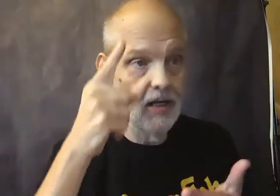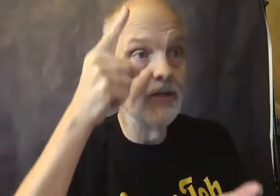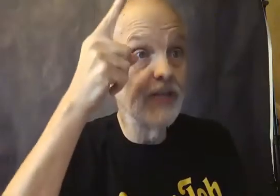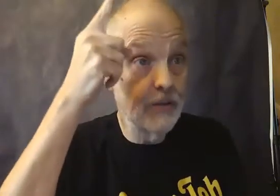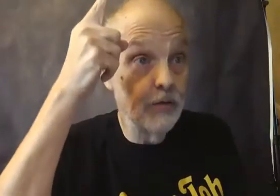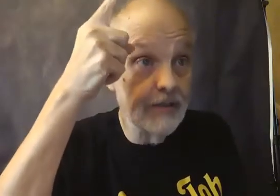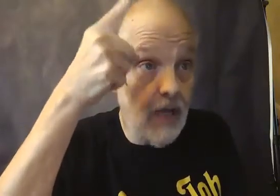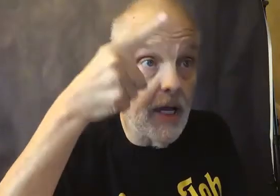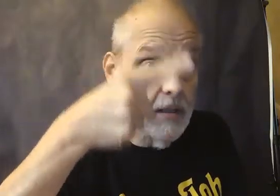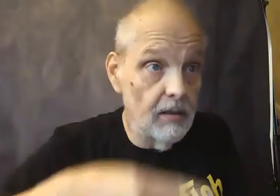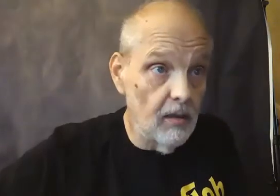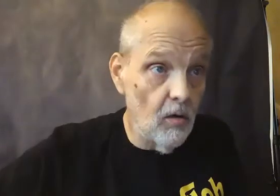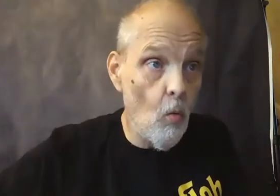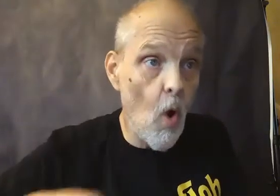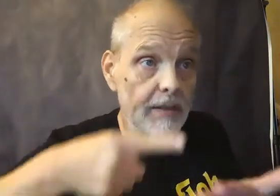There's actually a sign. What?